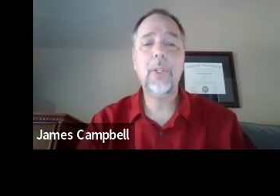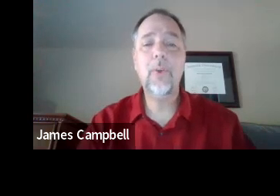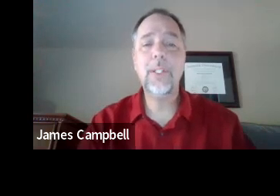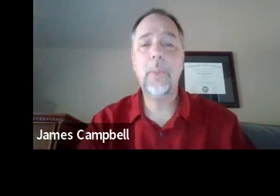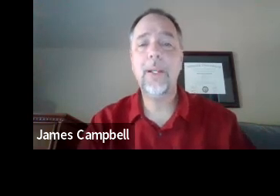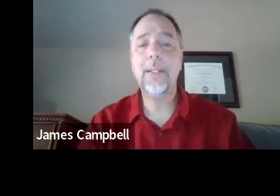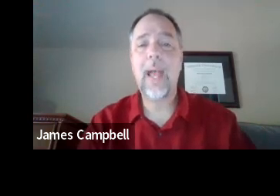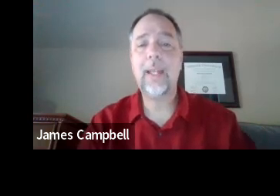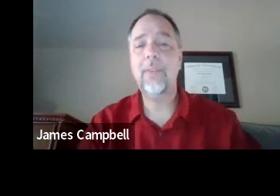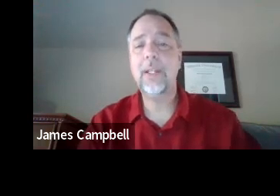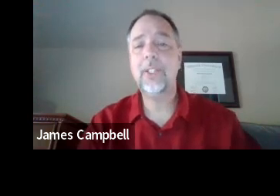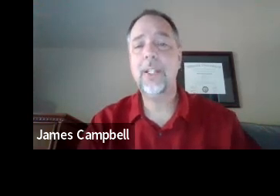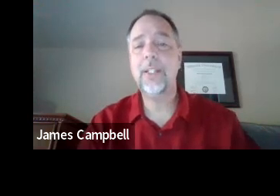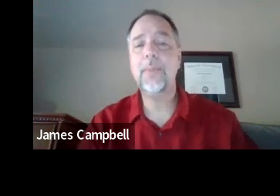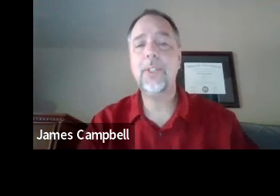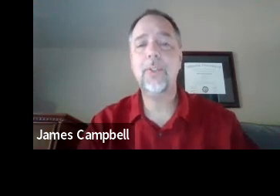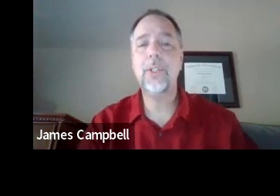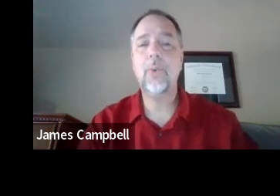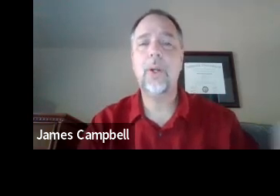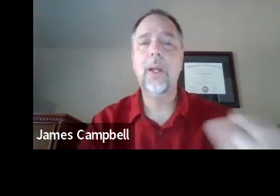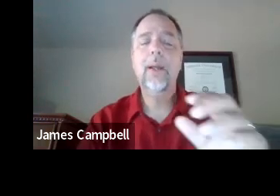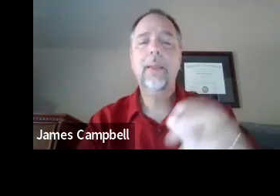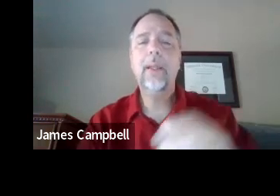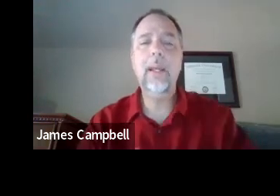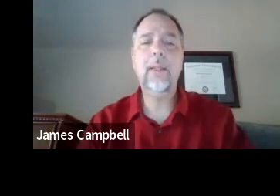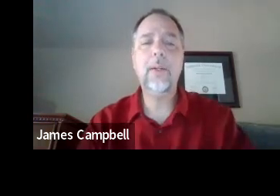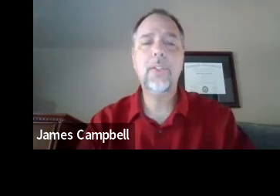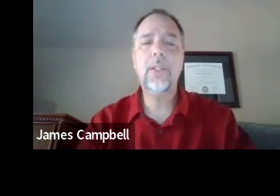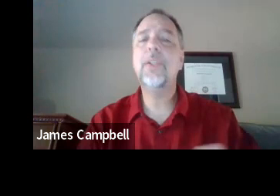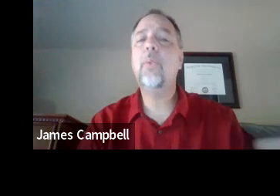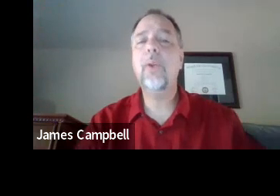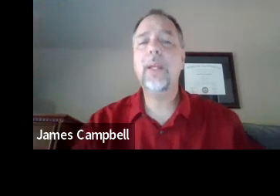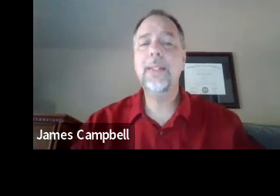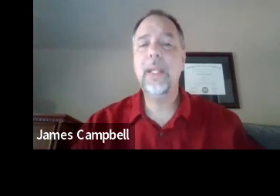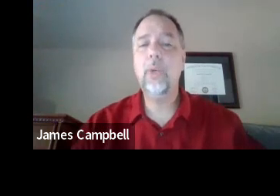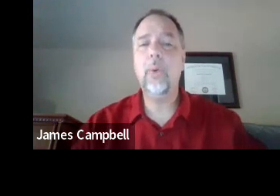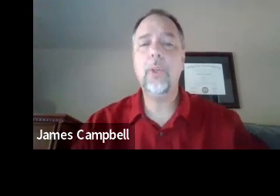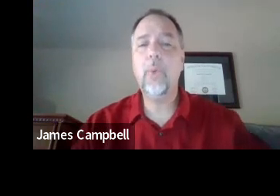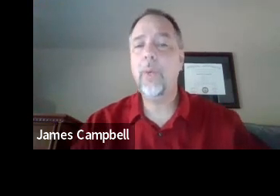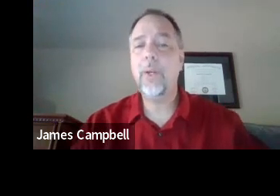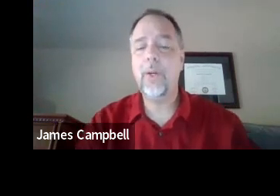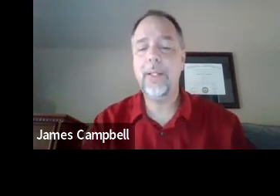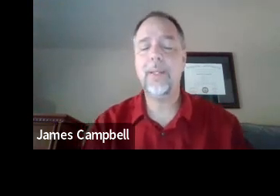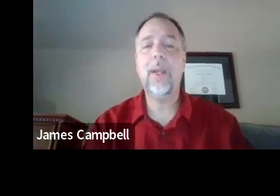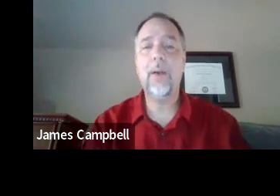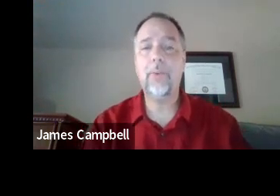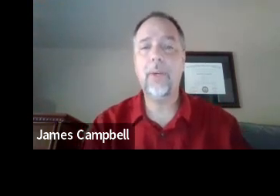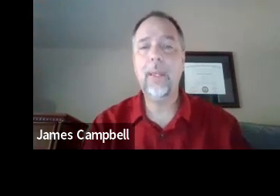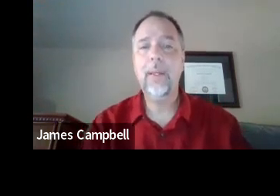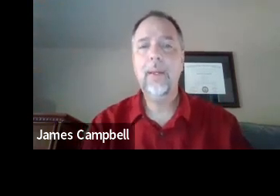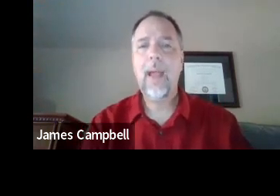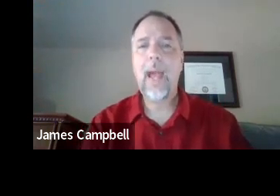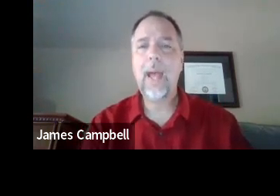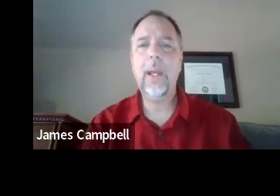a person who has experienced active addiction and substance use disorder, there's somewhere on a continuum between recurrence and